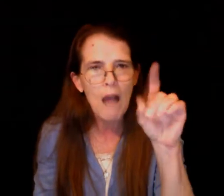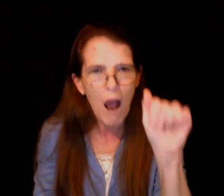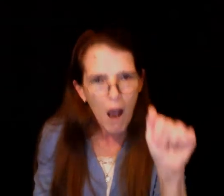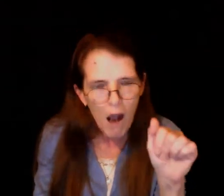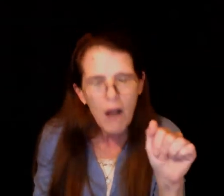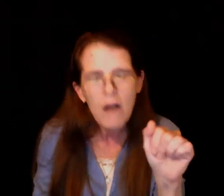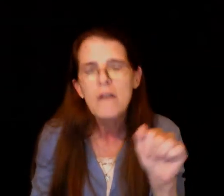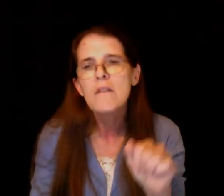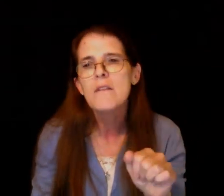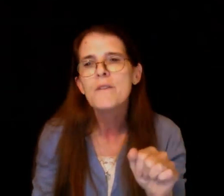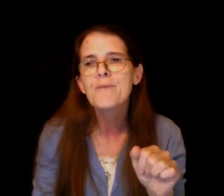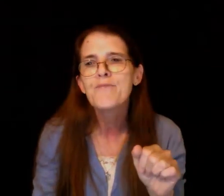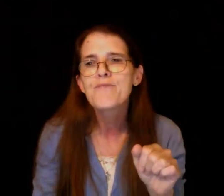This isn't juice.